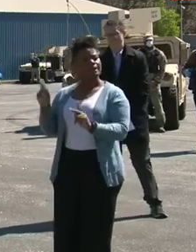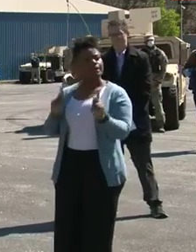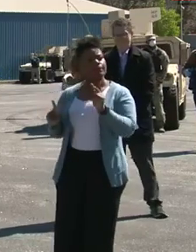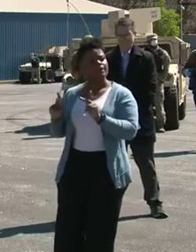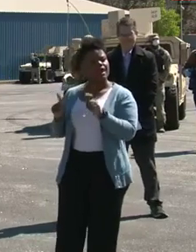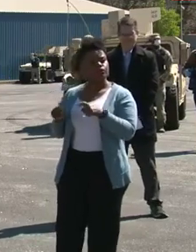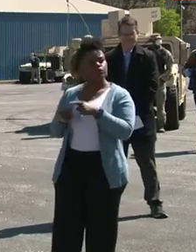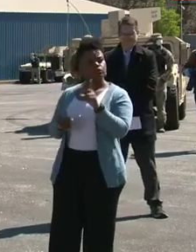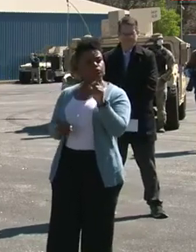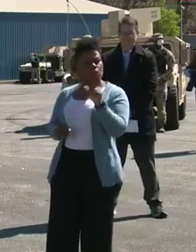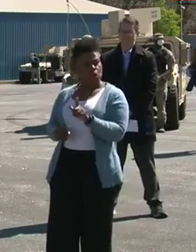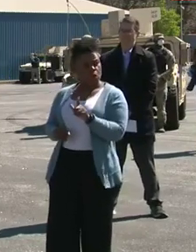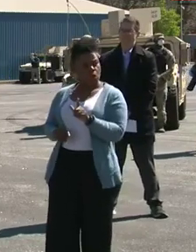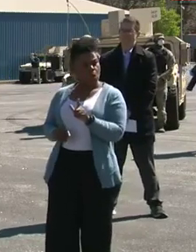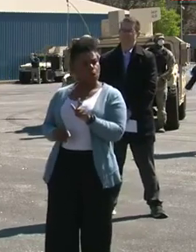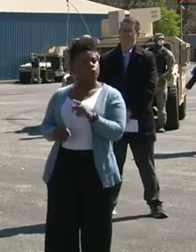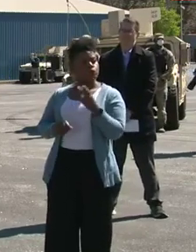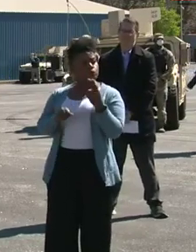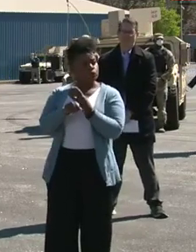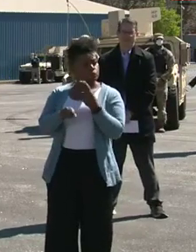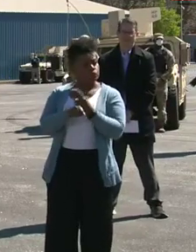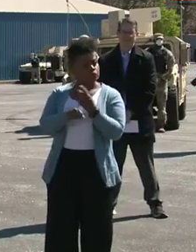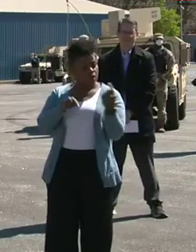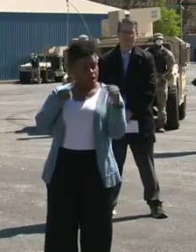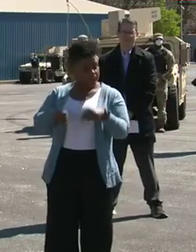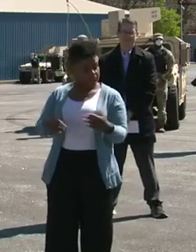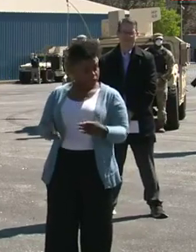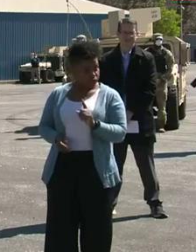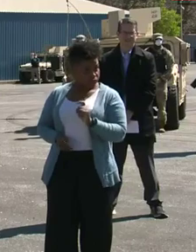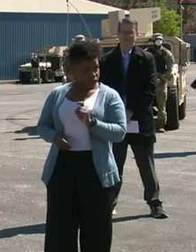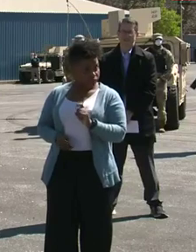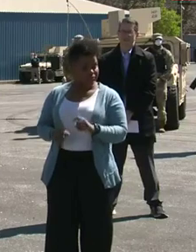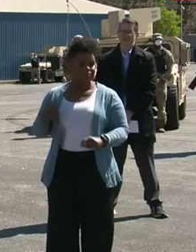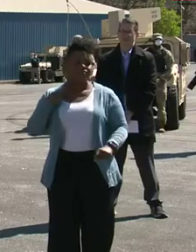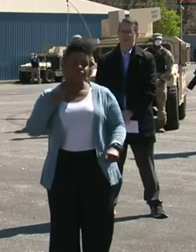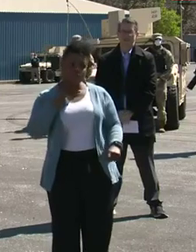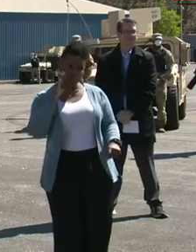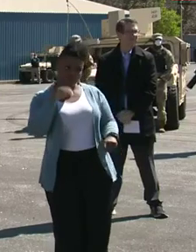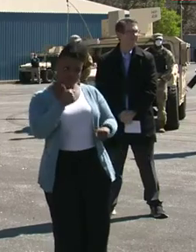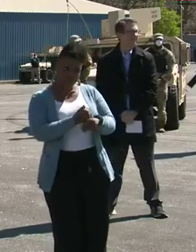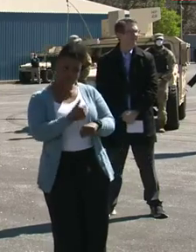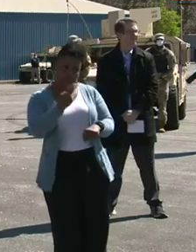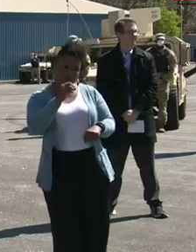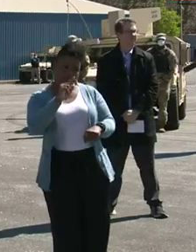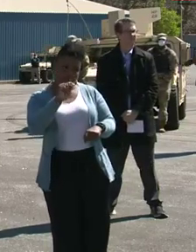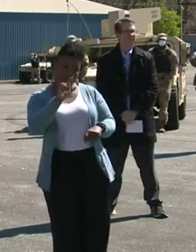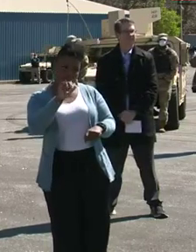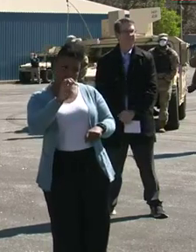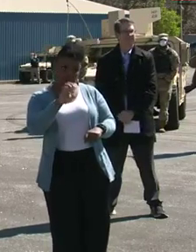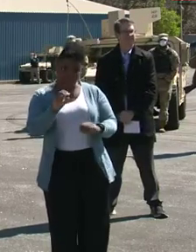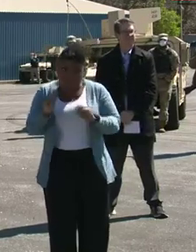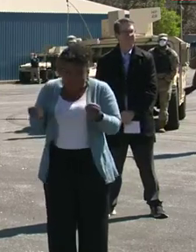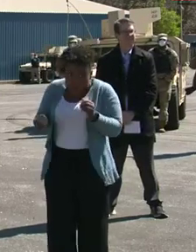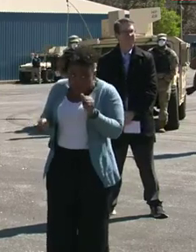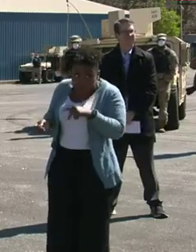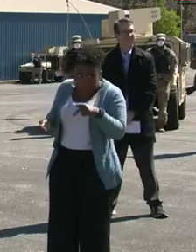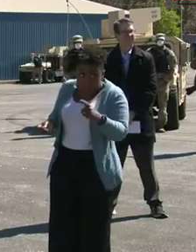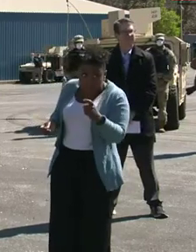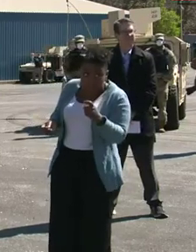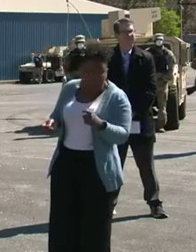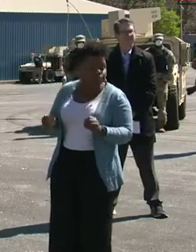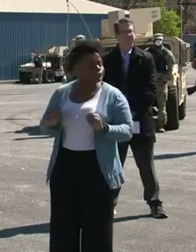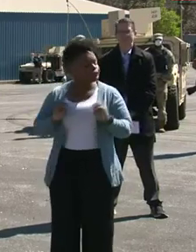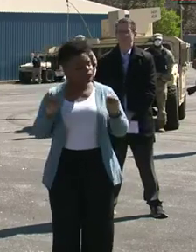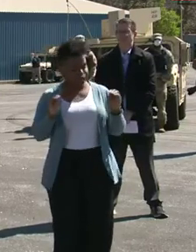to facilitate coming through this? We have a hotline. So no app? No app, hotline. And there's a